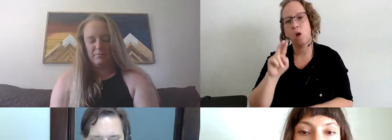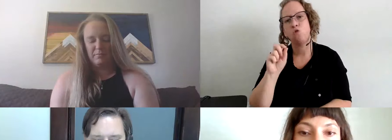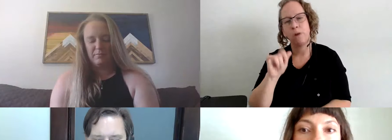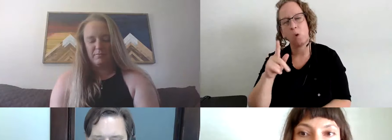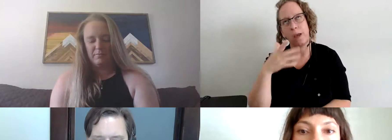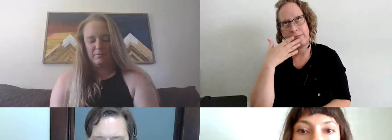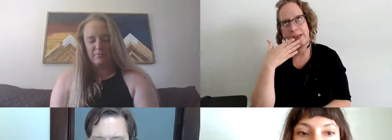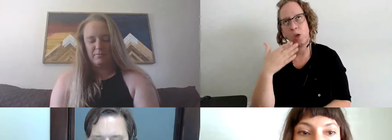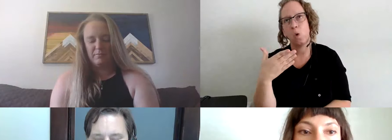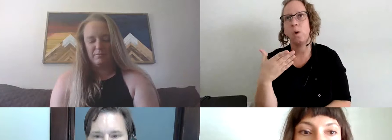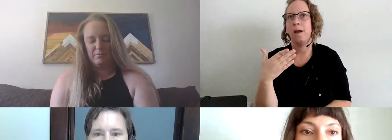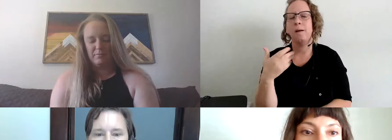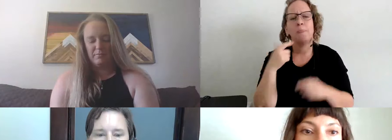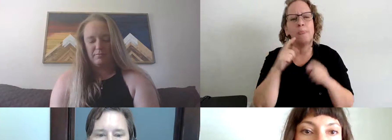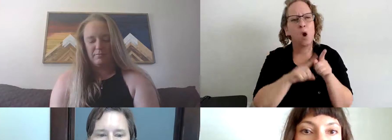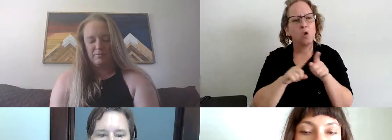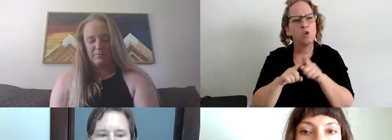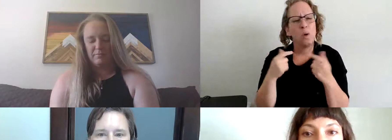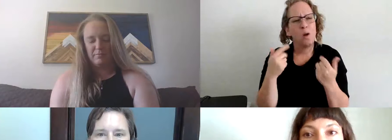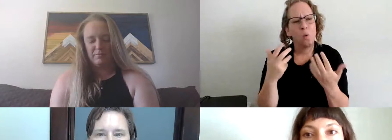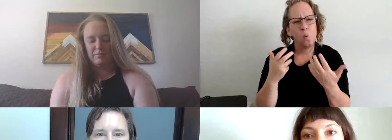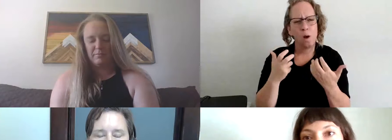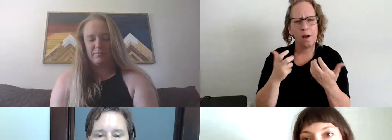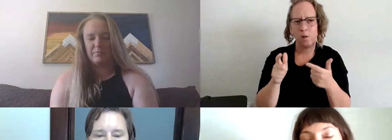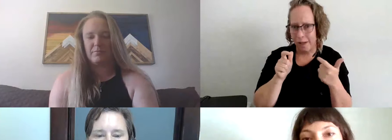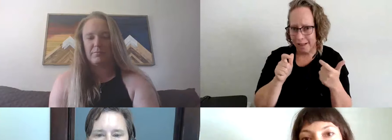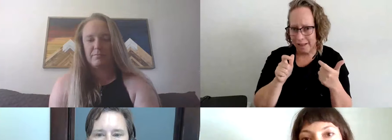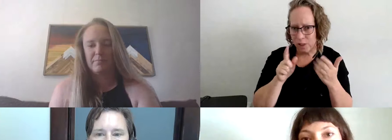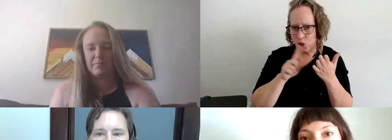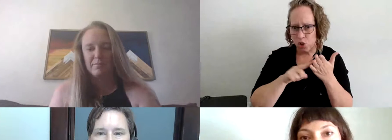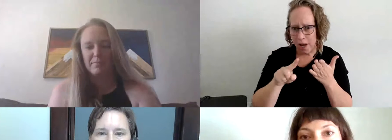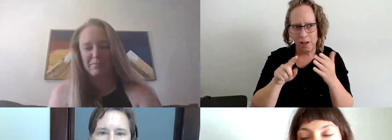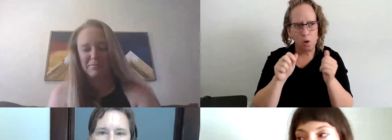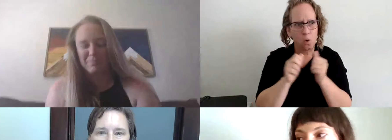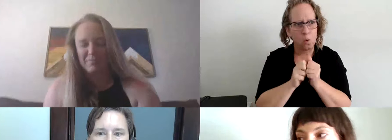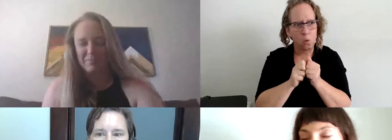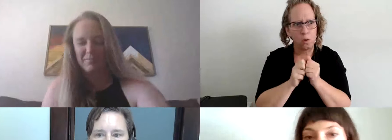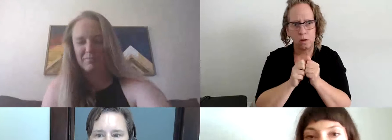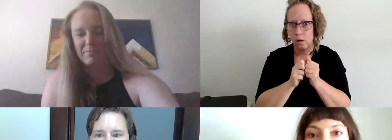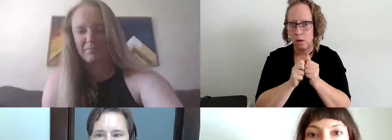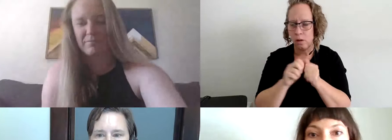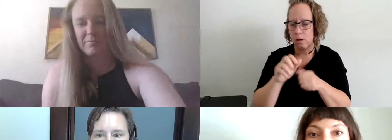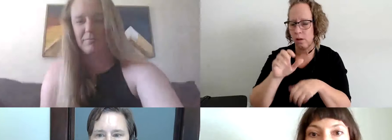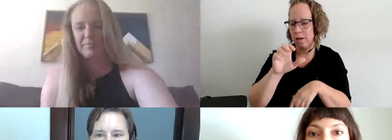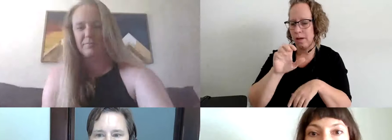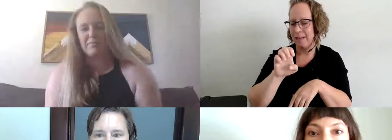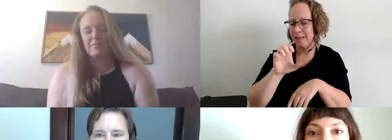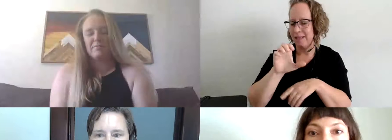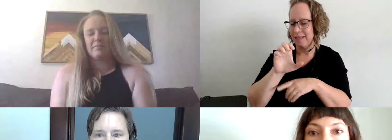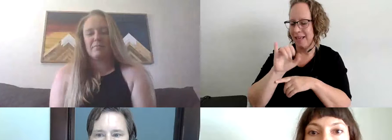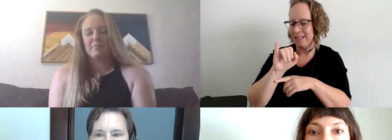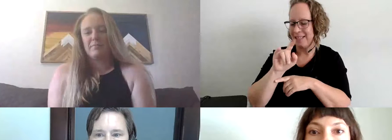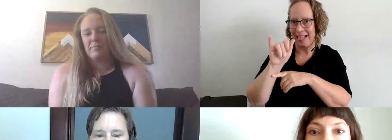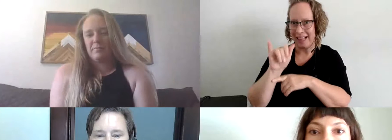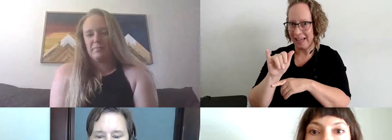thank you. I also want to just very quickly check in with Cecily Wood. Cecily, do we have